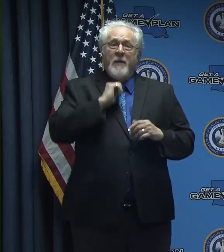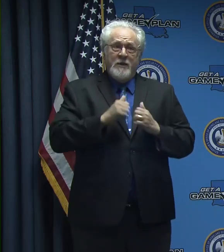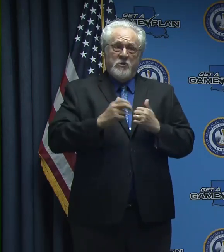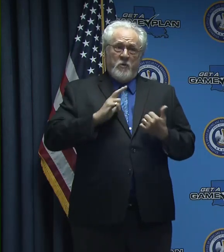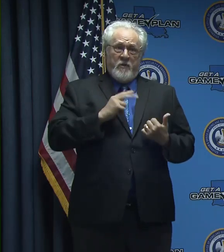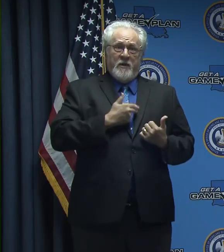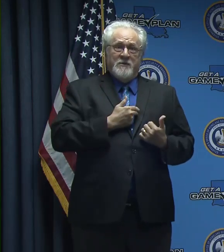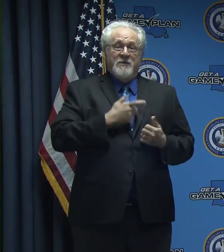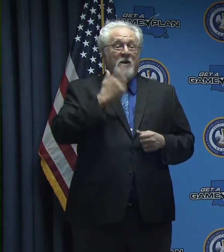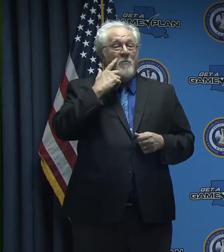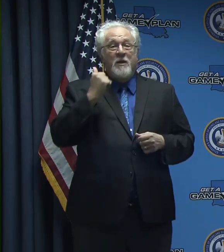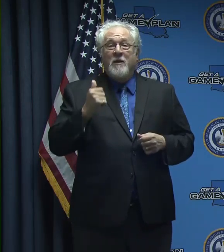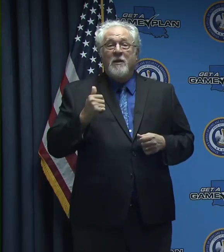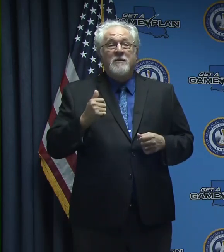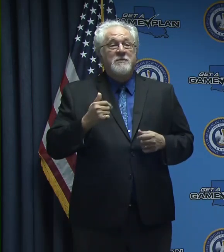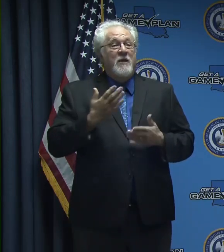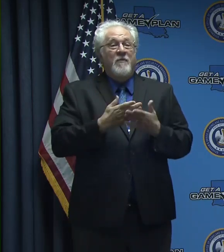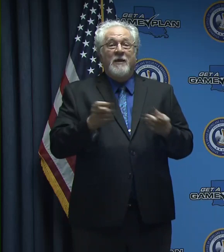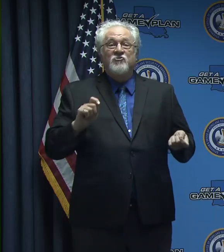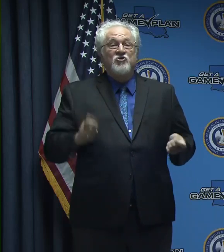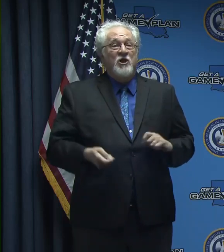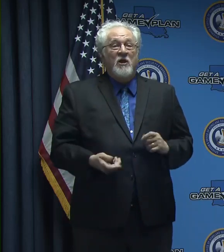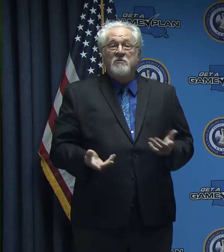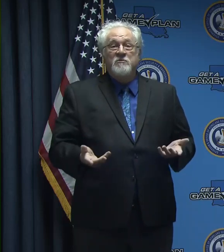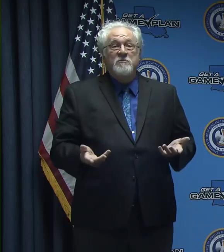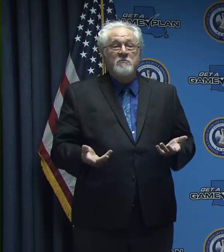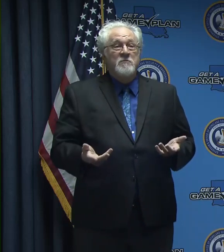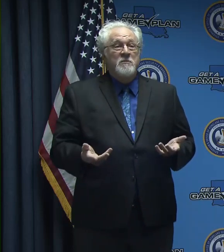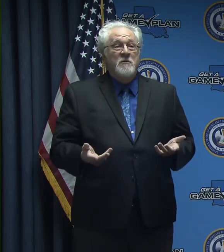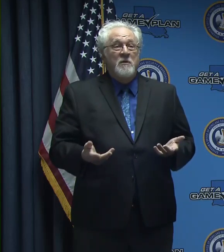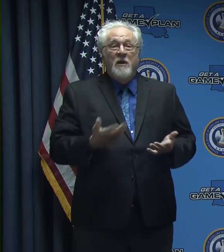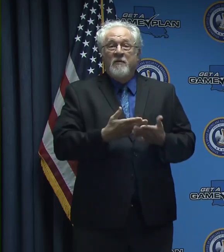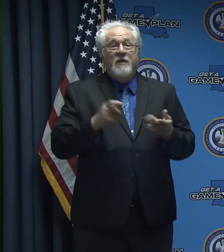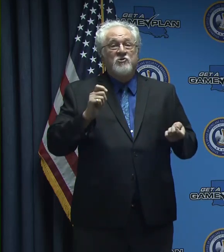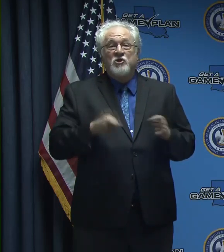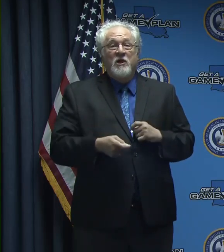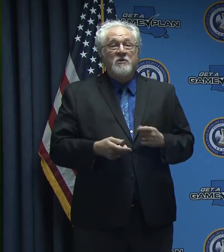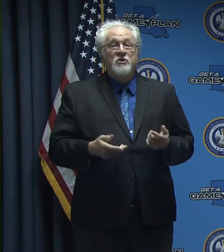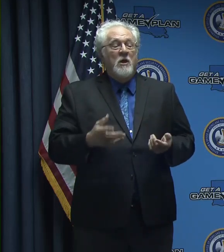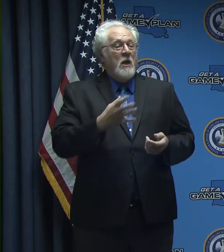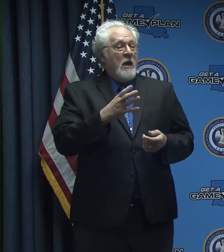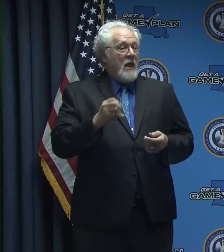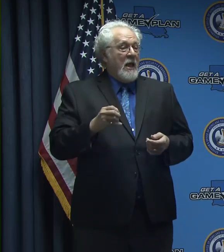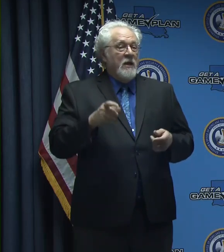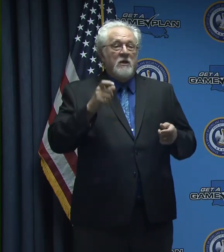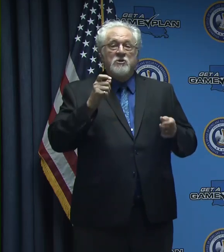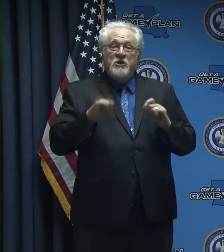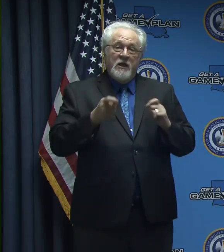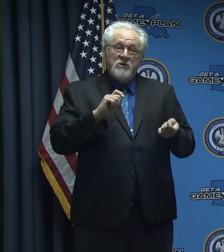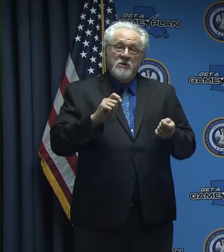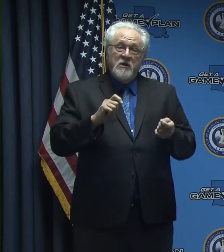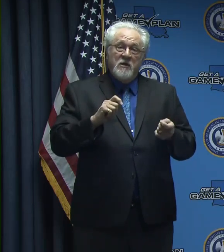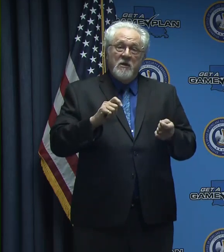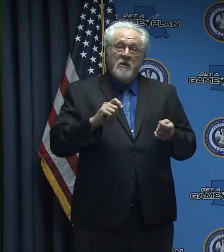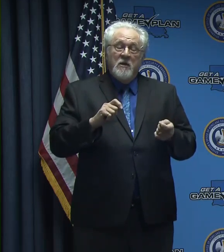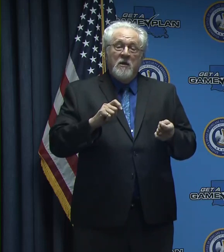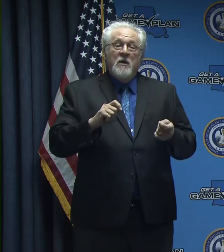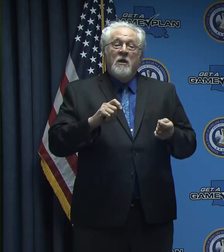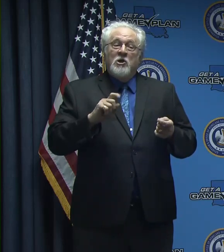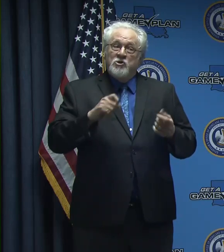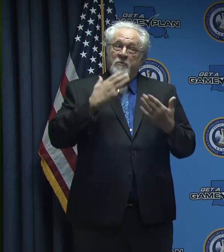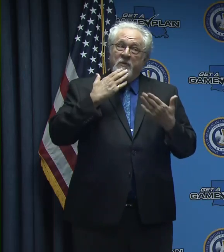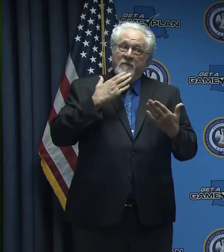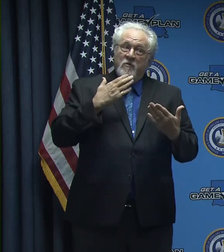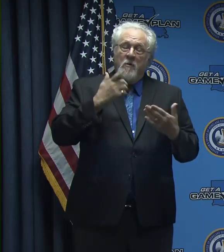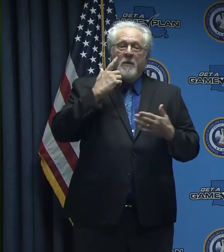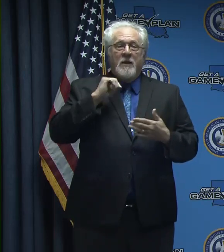us, because things change. Things change. And they're changing in part, and we should all be thankful to